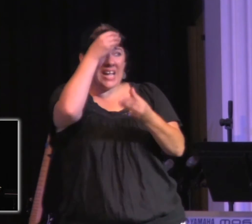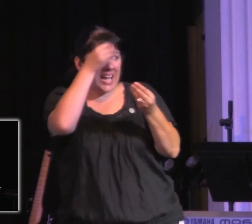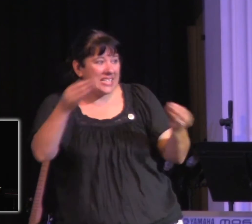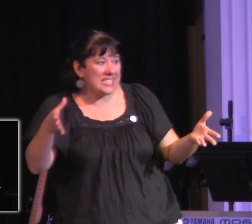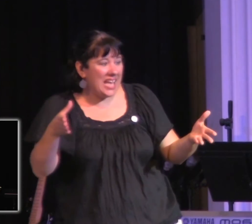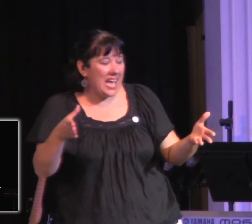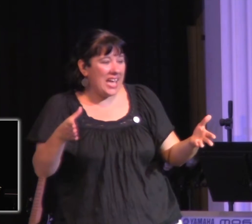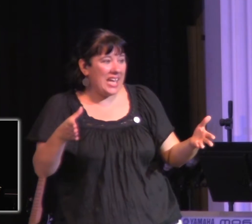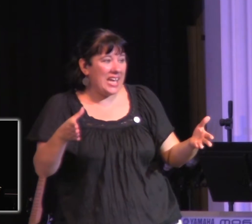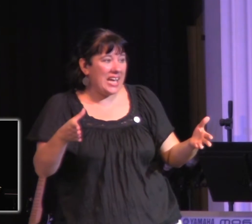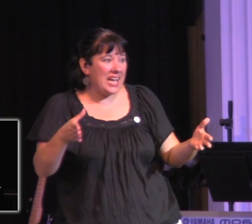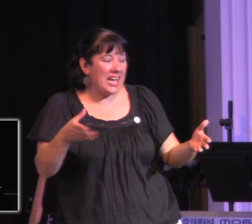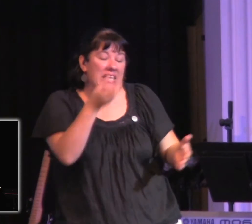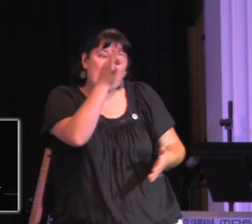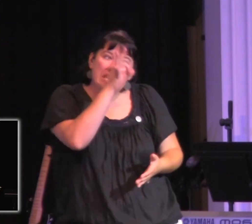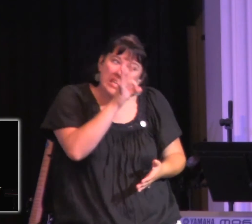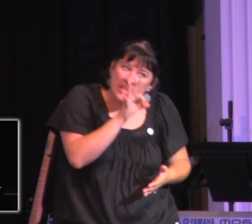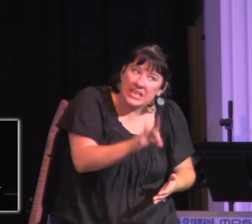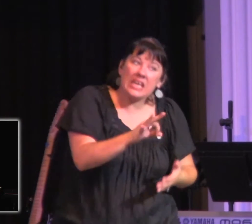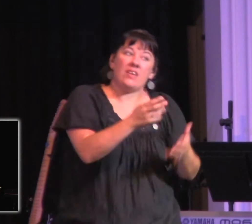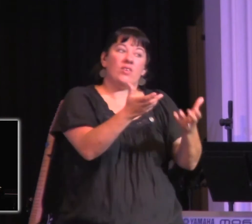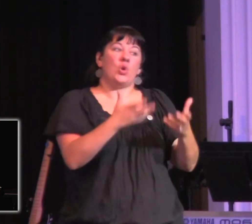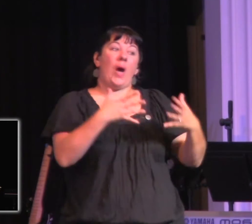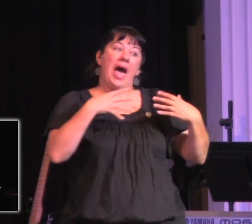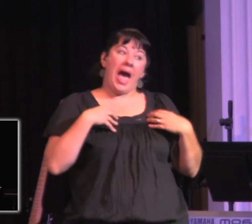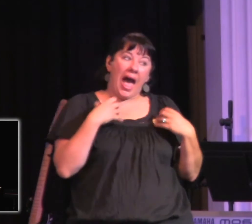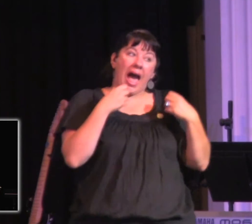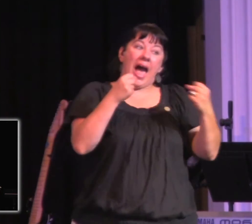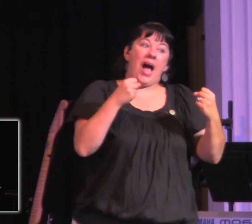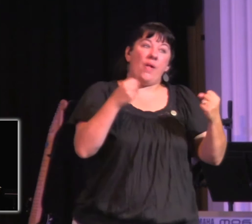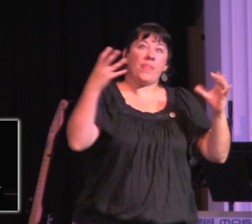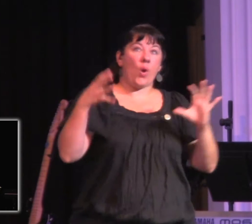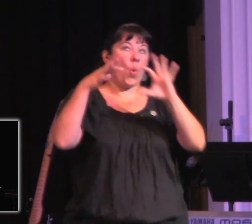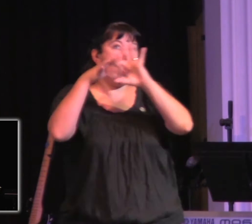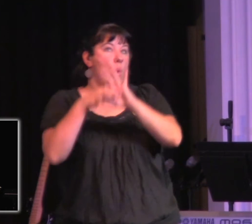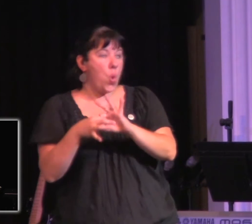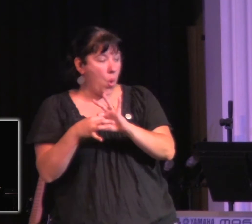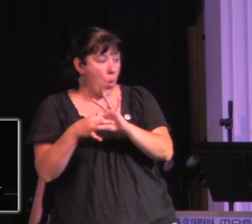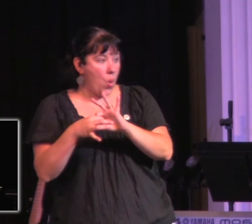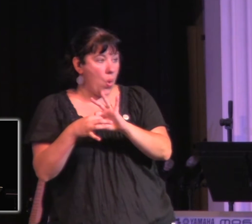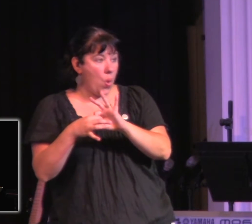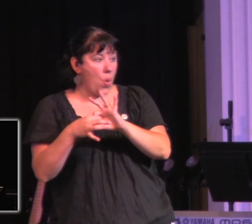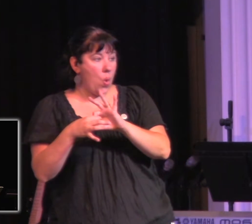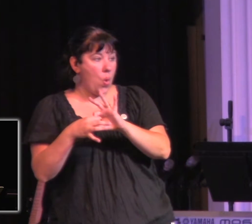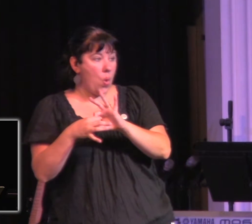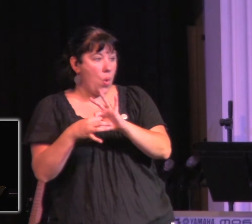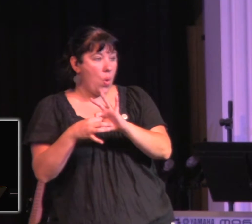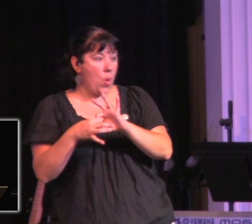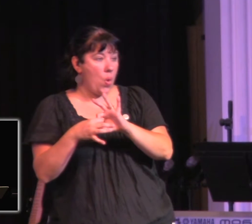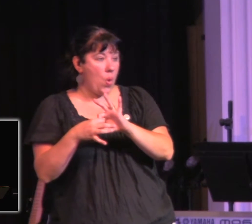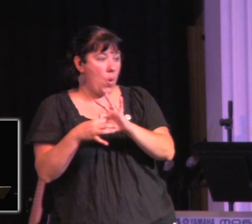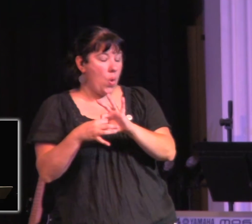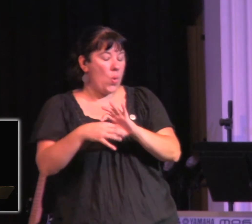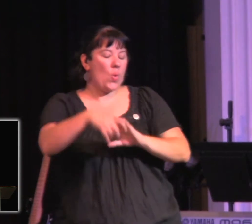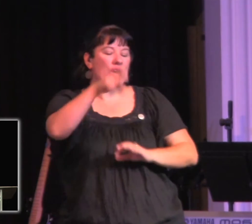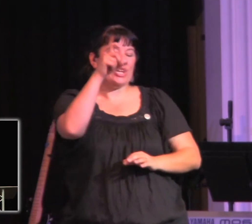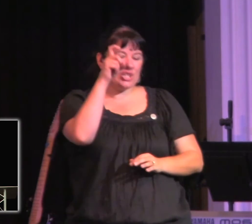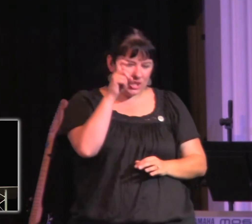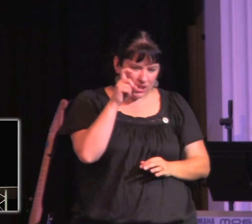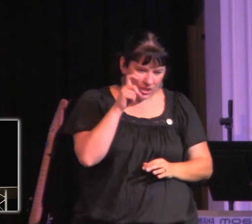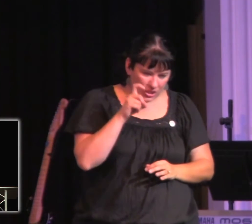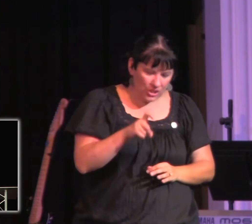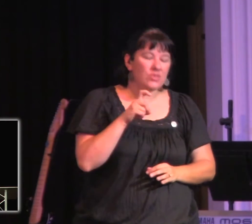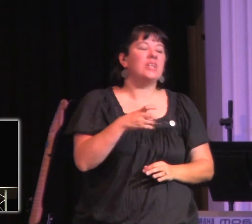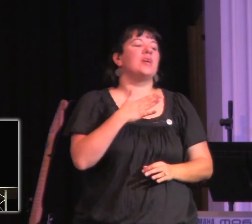health and wholeness can only come after we've received the healing power of God and be healed from